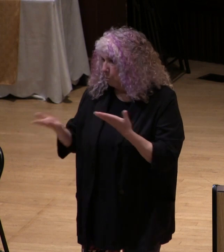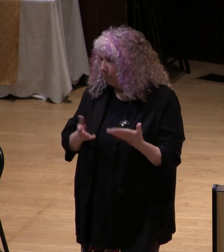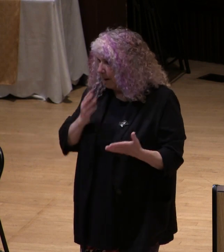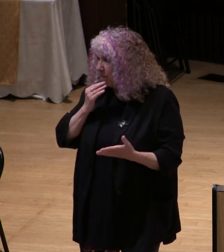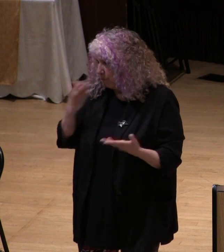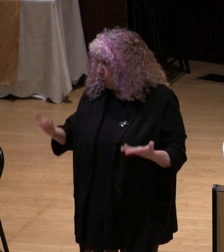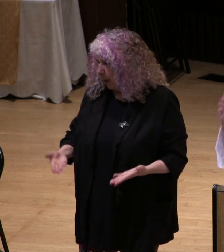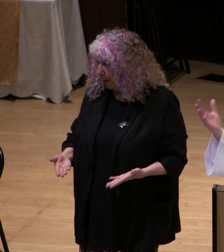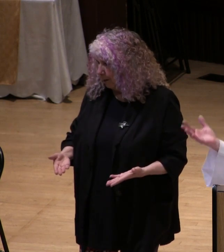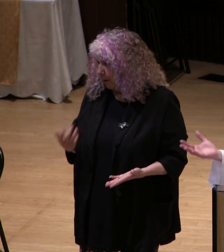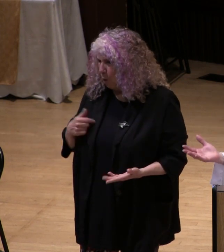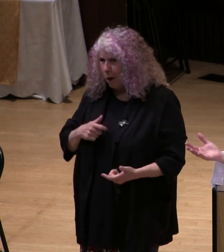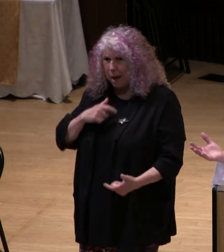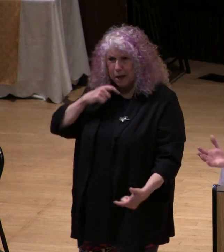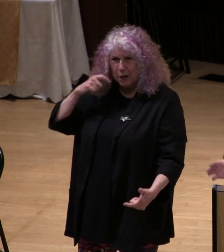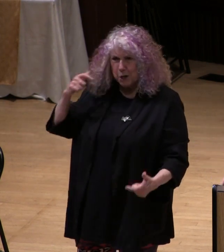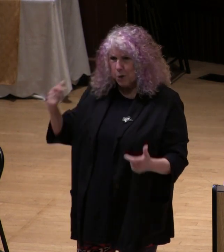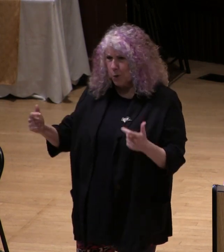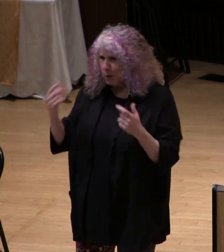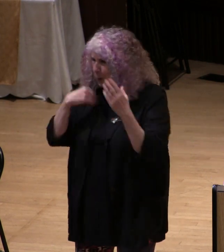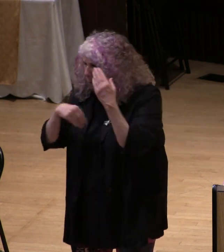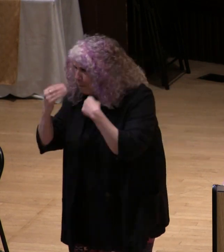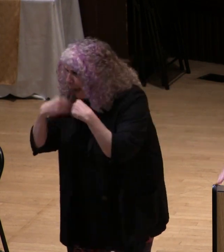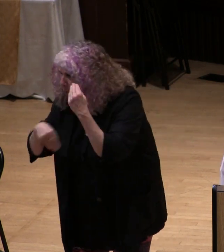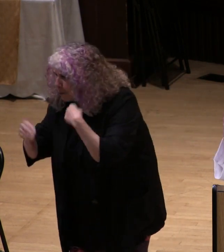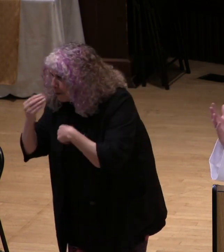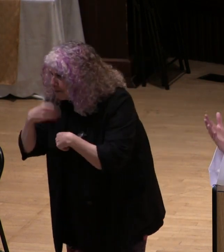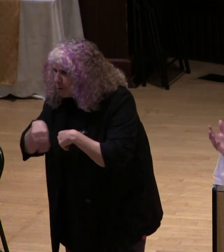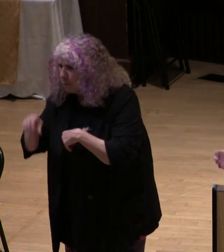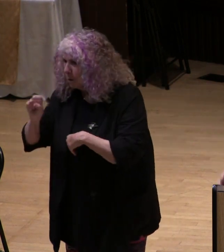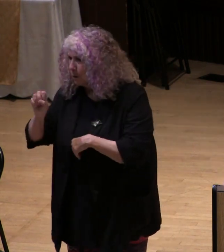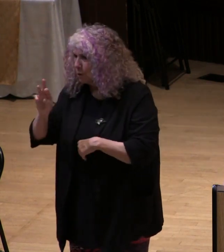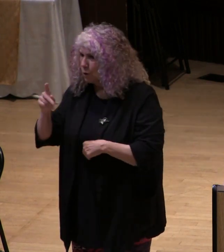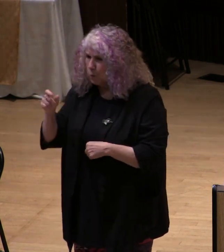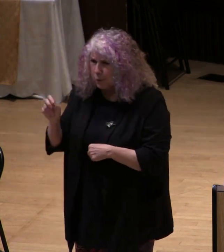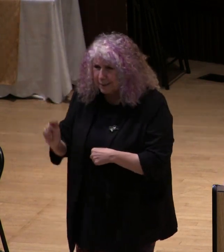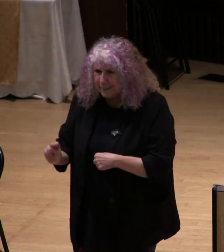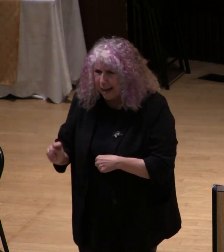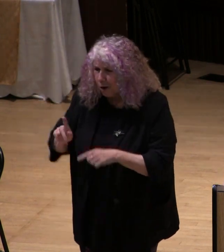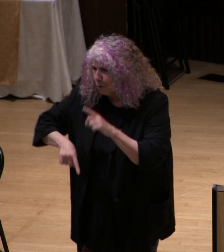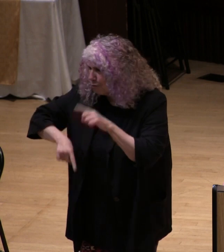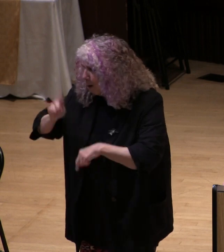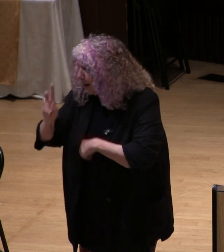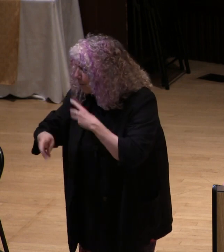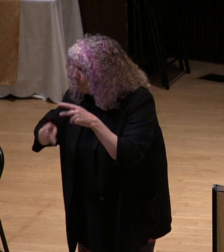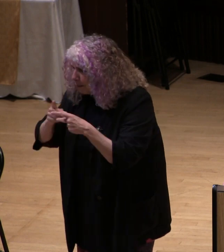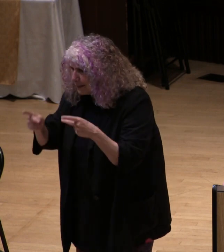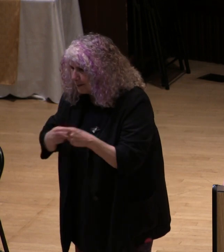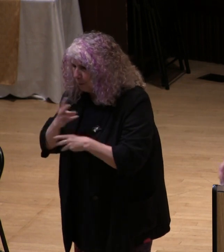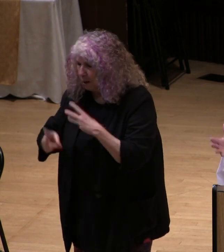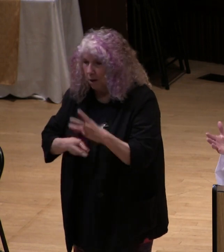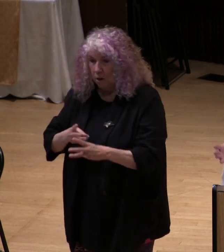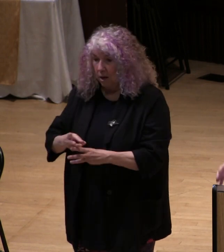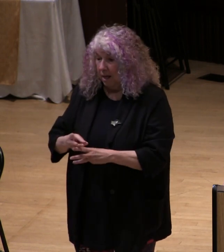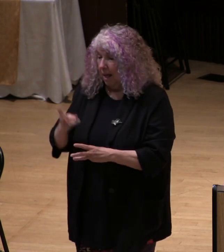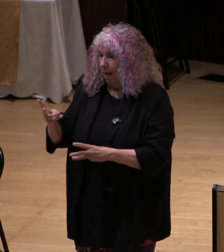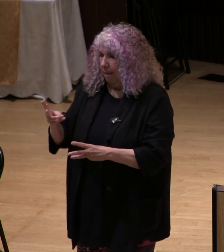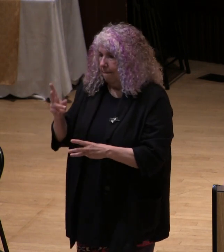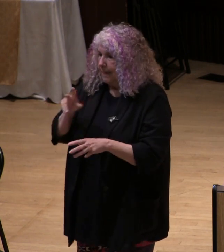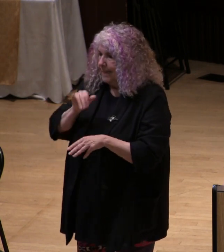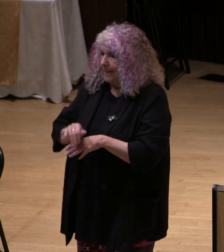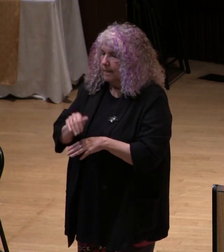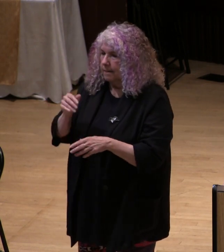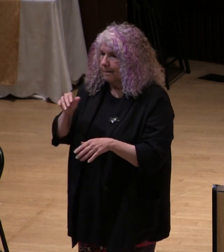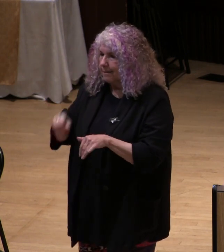food. And so we had a huge banquet of food from Sudan and different places around the world, and food that they had stayed up all